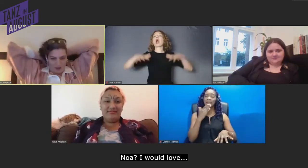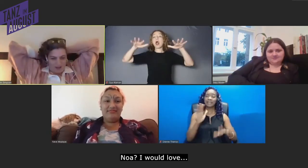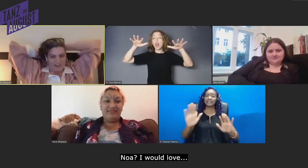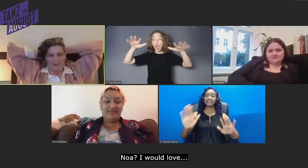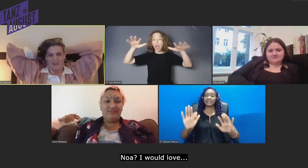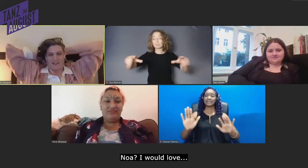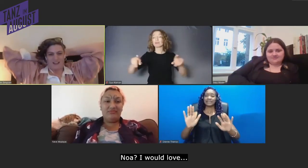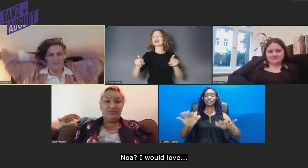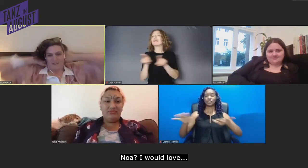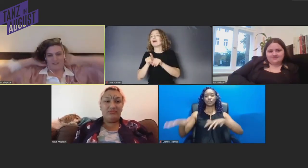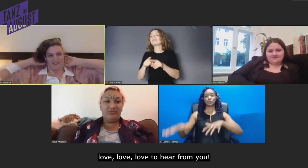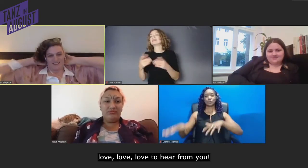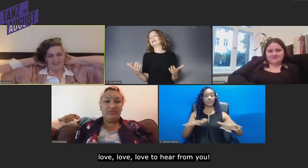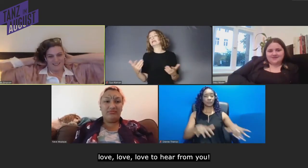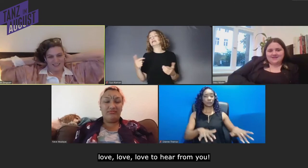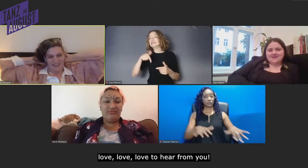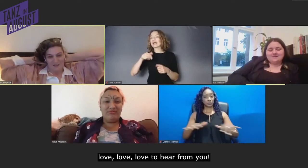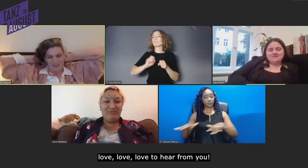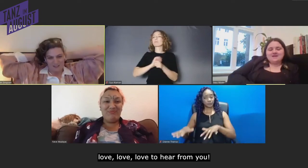Noa, I would love